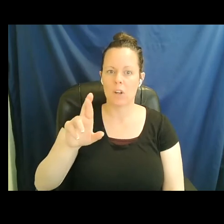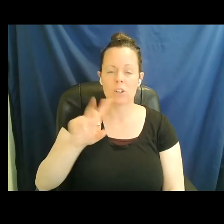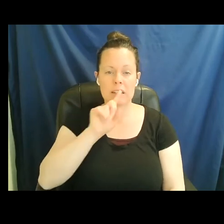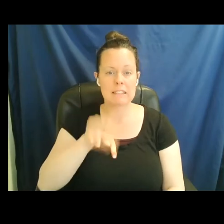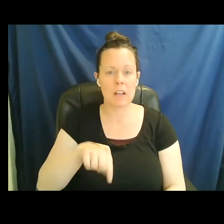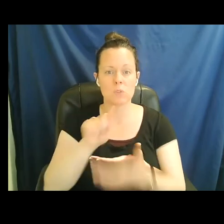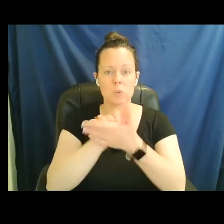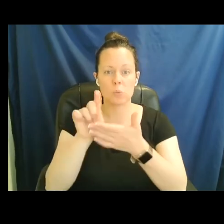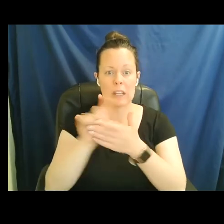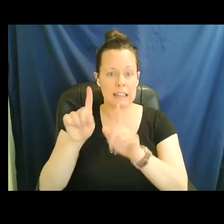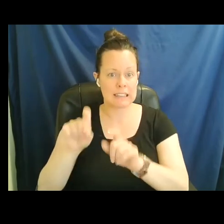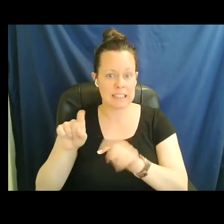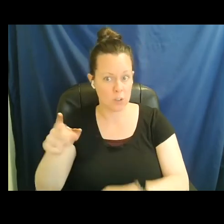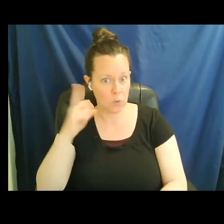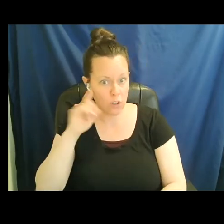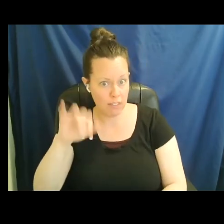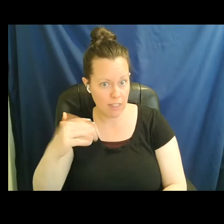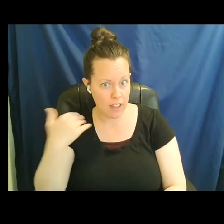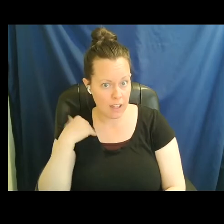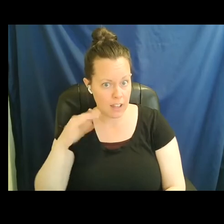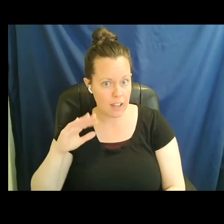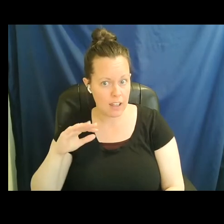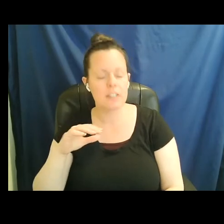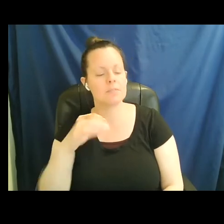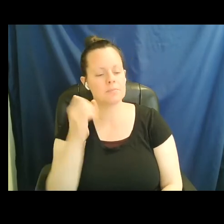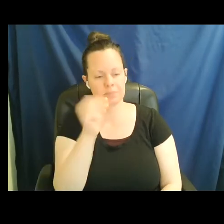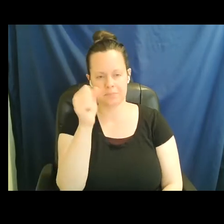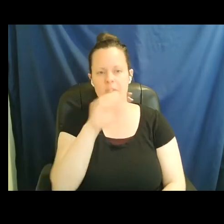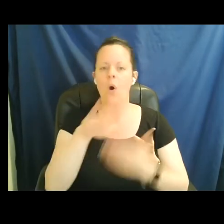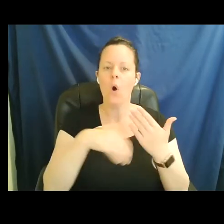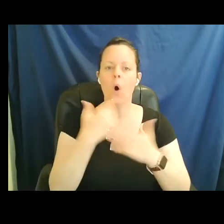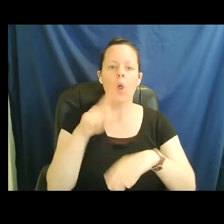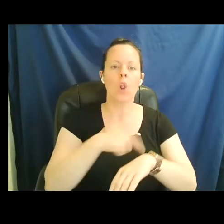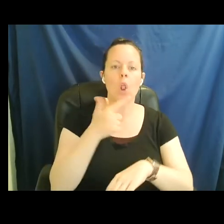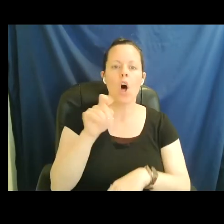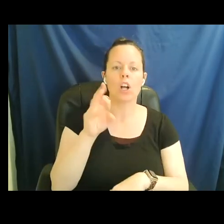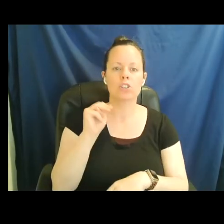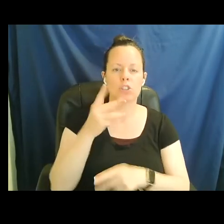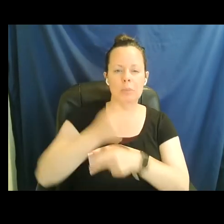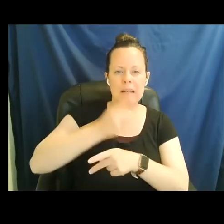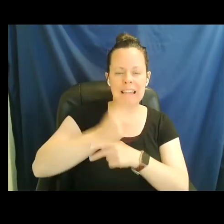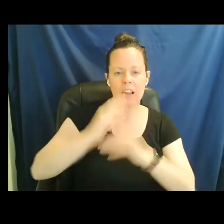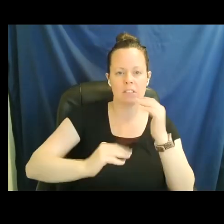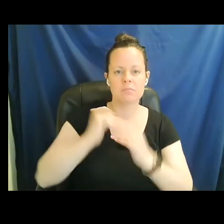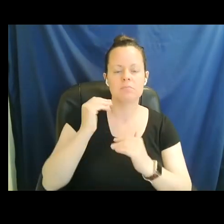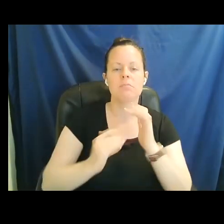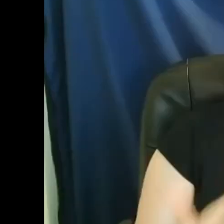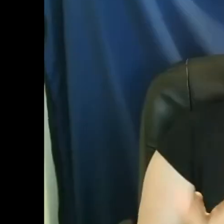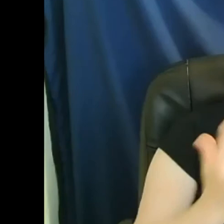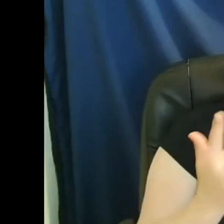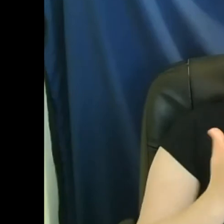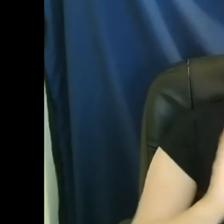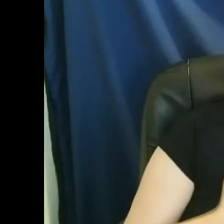that? Yes, all the long-term care facilities are in touch with our infectious